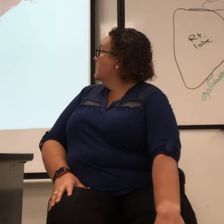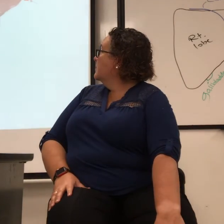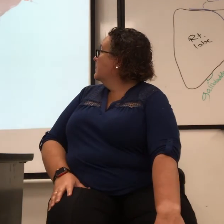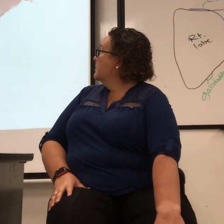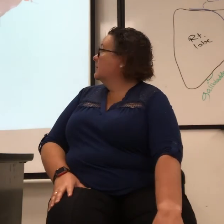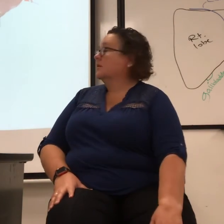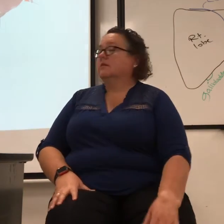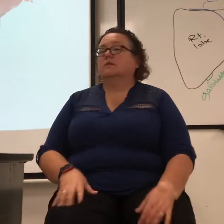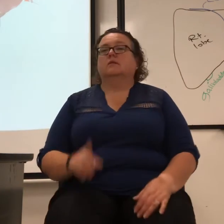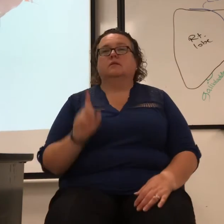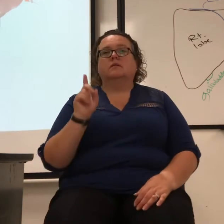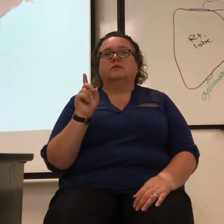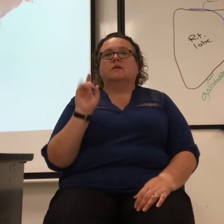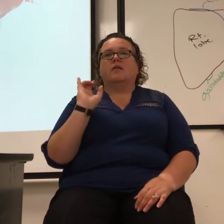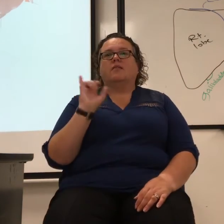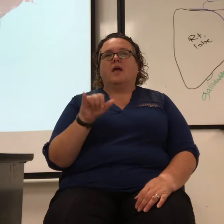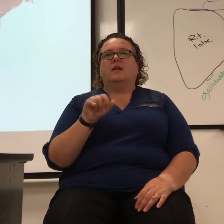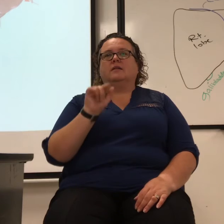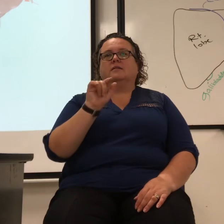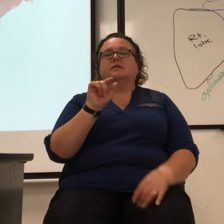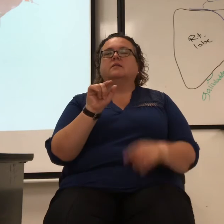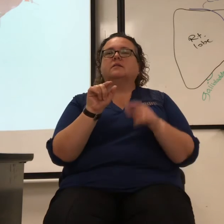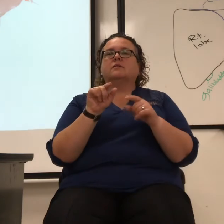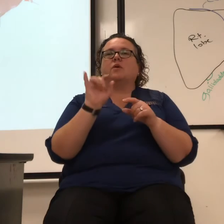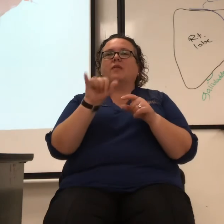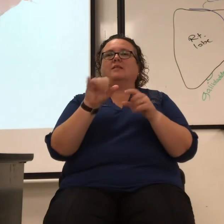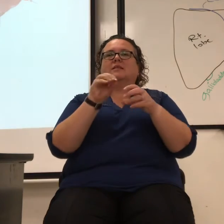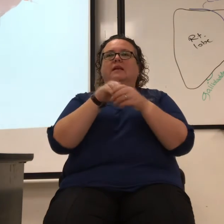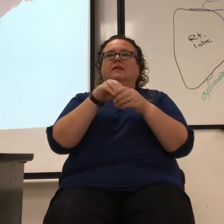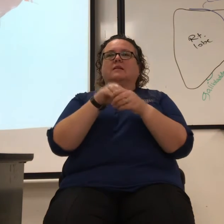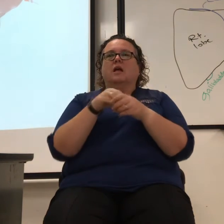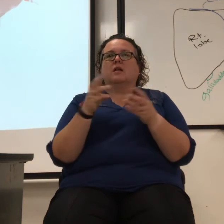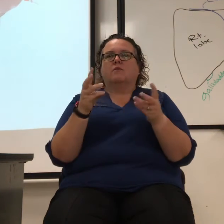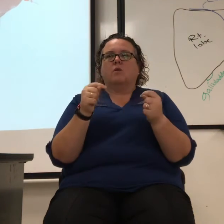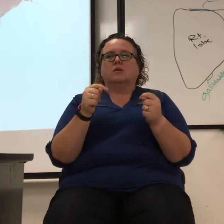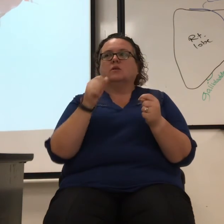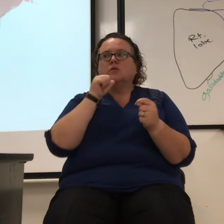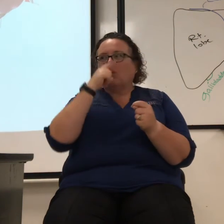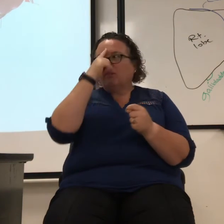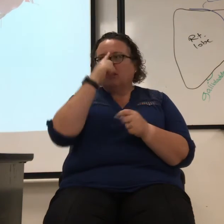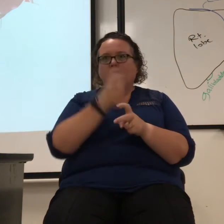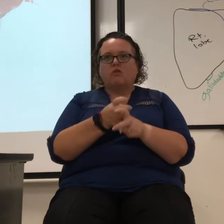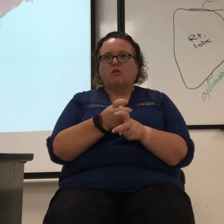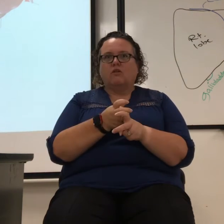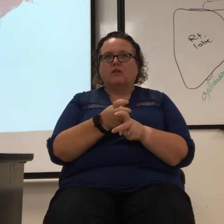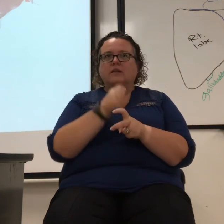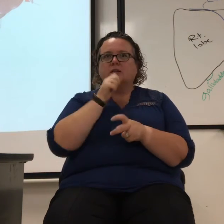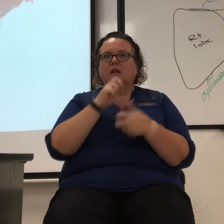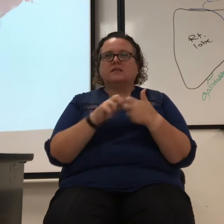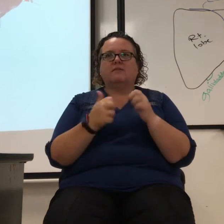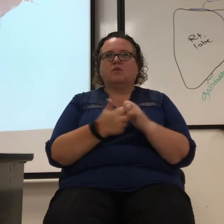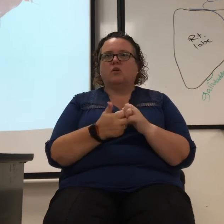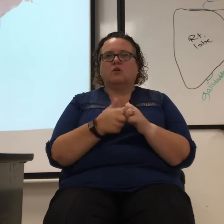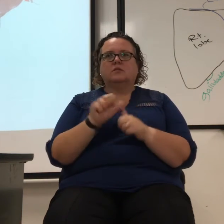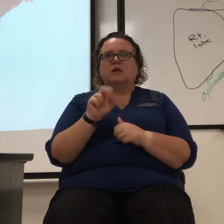is that. So this is the inside of what? Don't think too hard. It's not a difficult anatomy